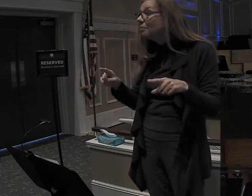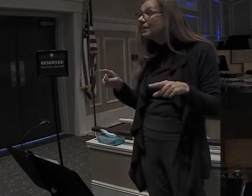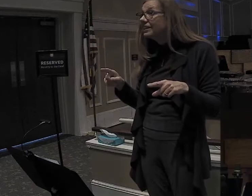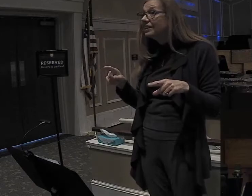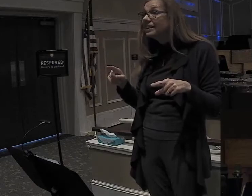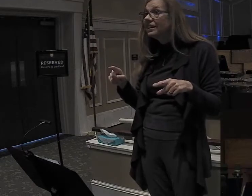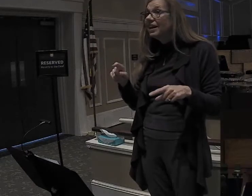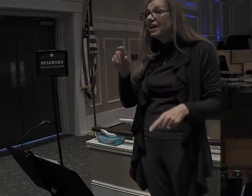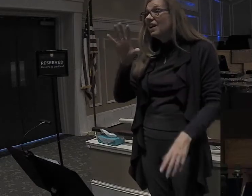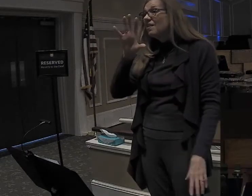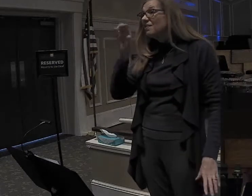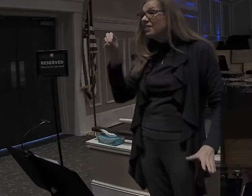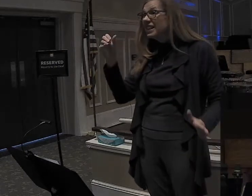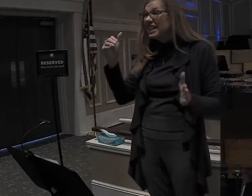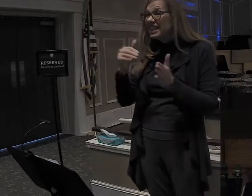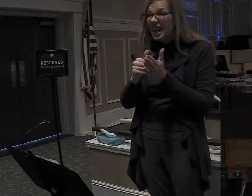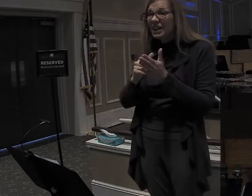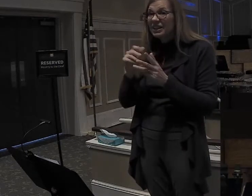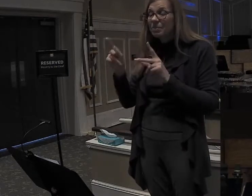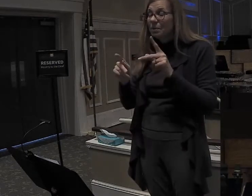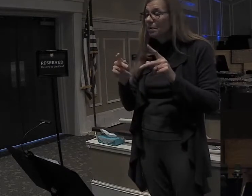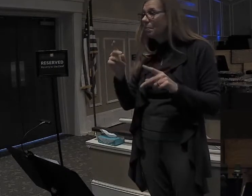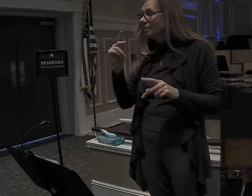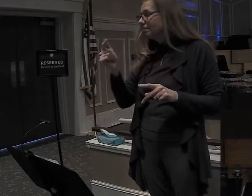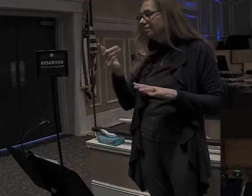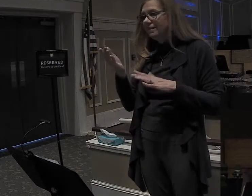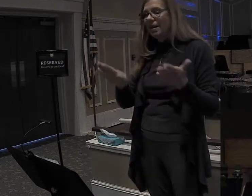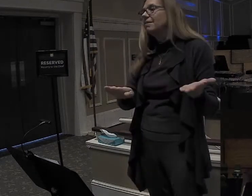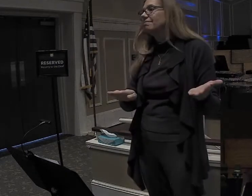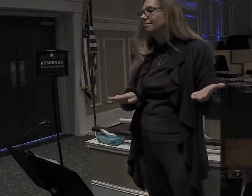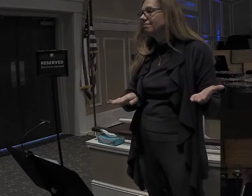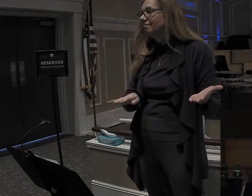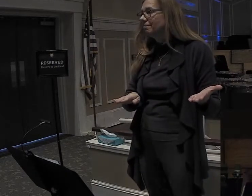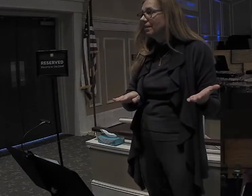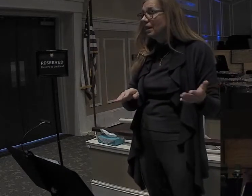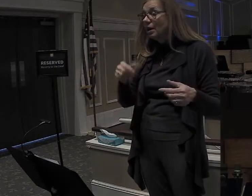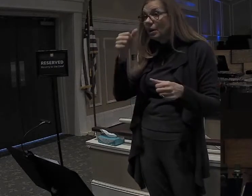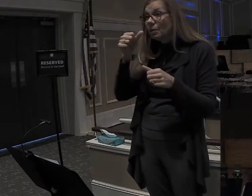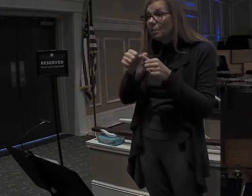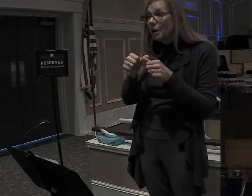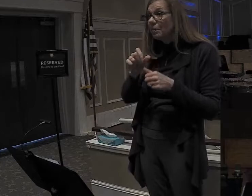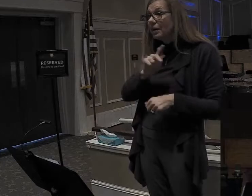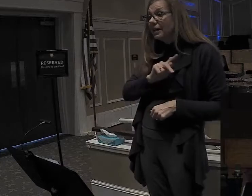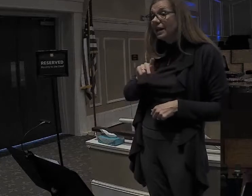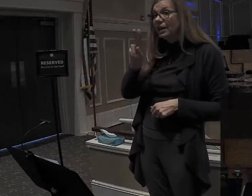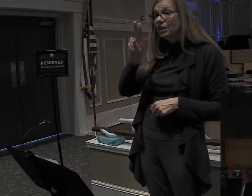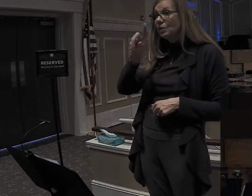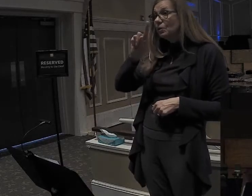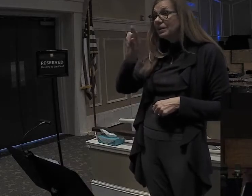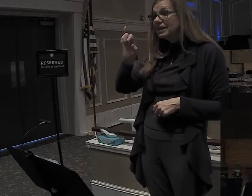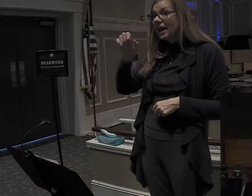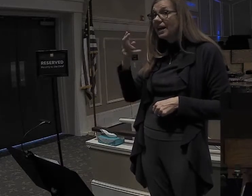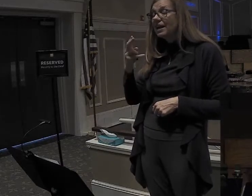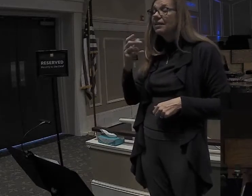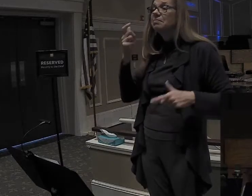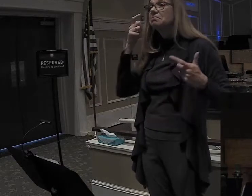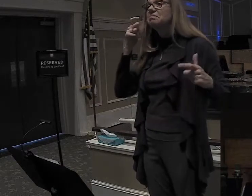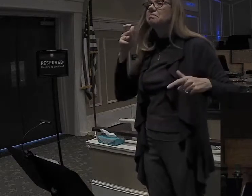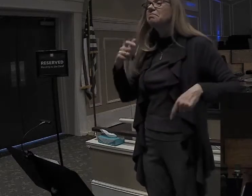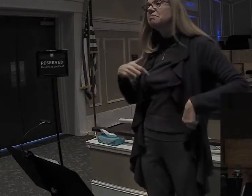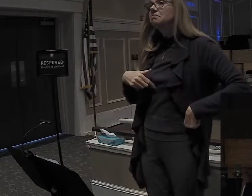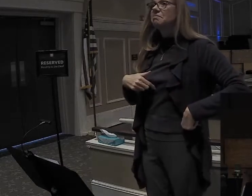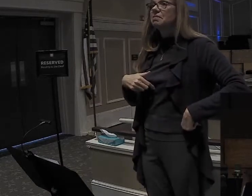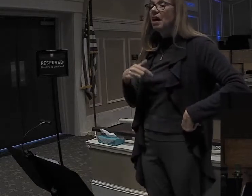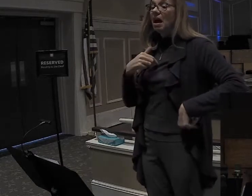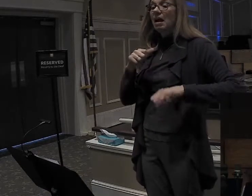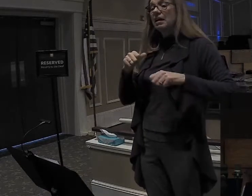50,000 of them die like that. You remember King Uzziah, he gets a little arrogant and confident and says, I can